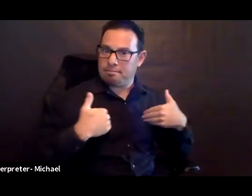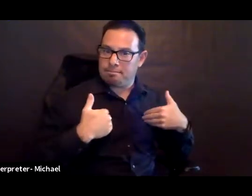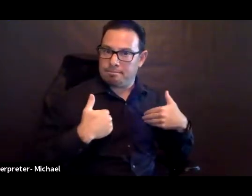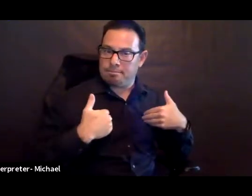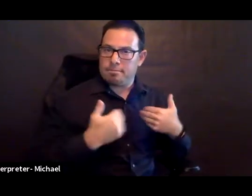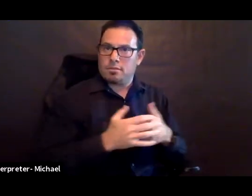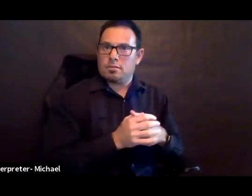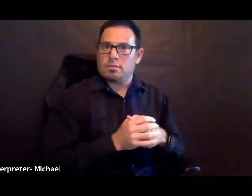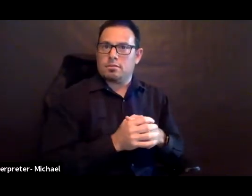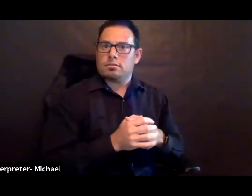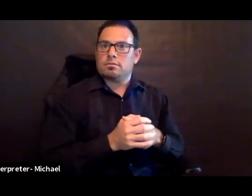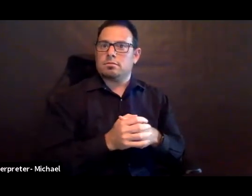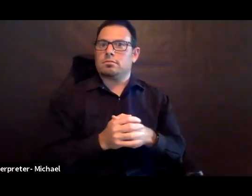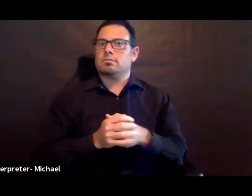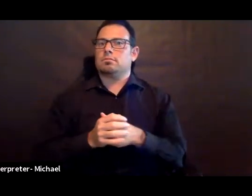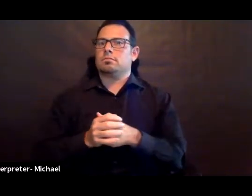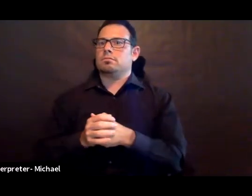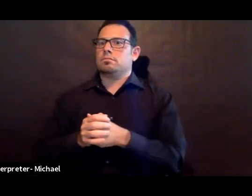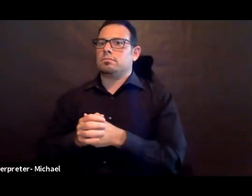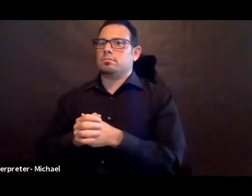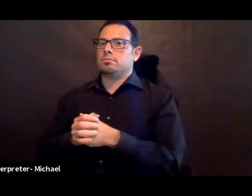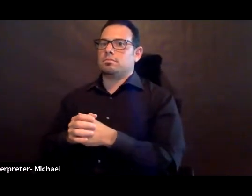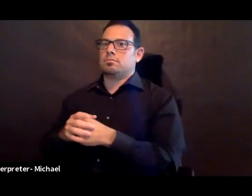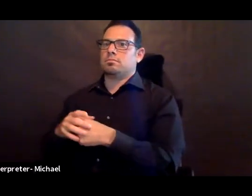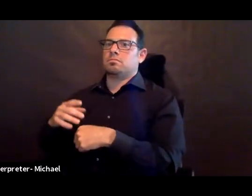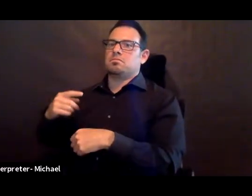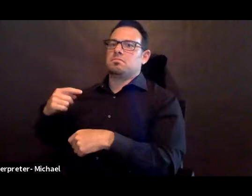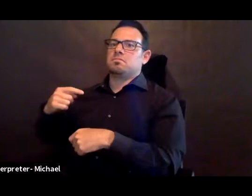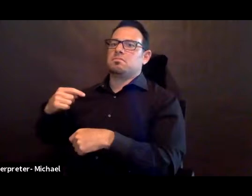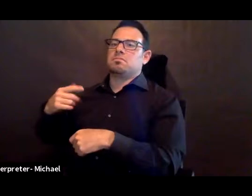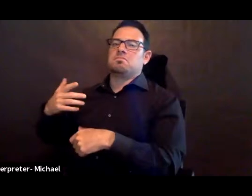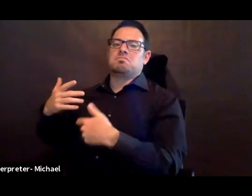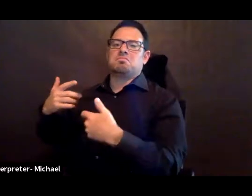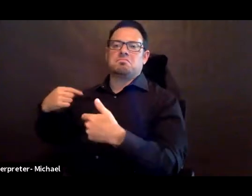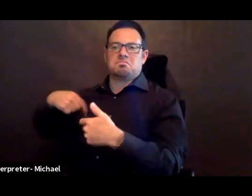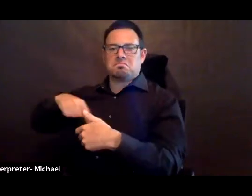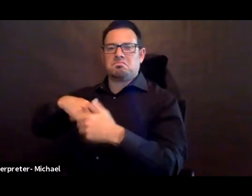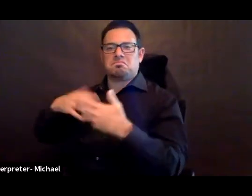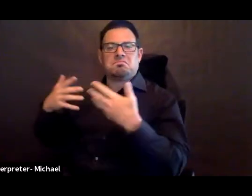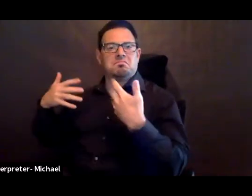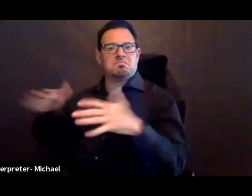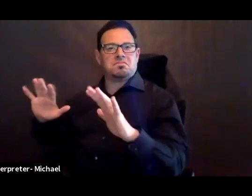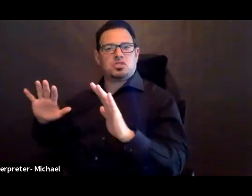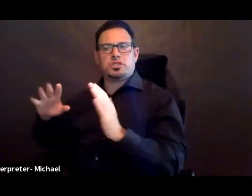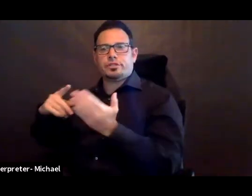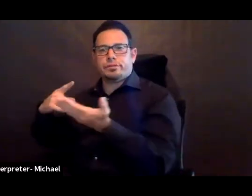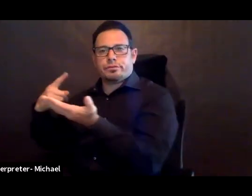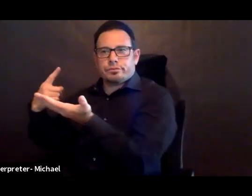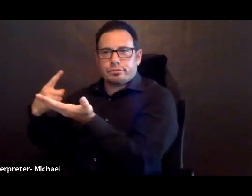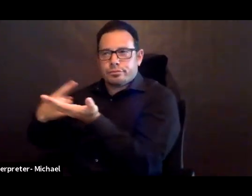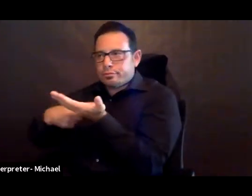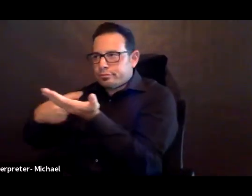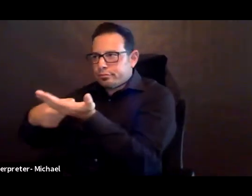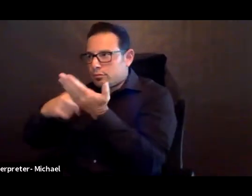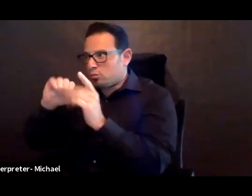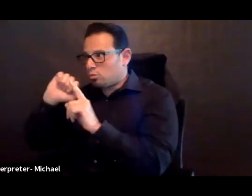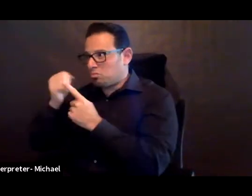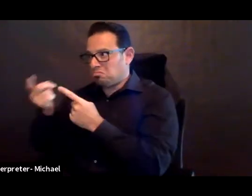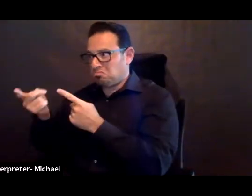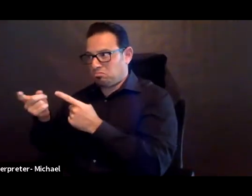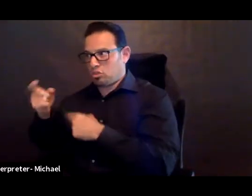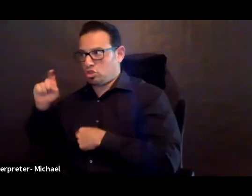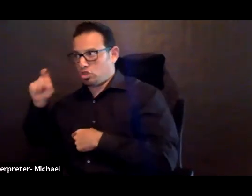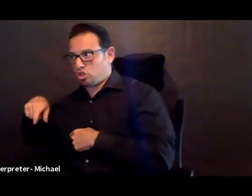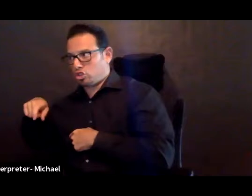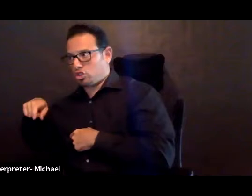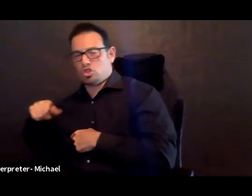that would even be an option. So I think more accurate to say we're sort of just in